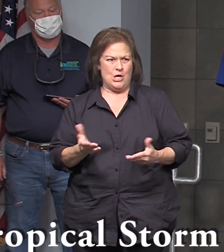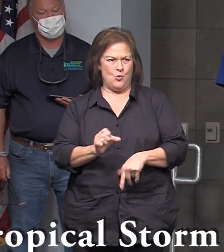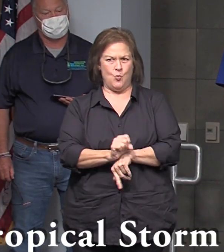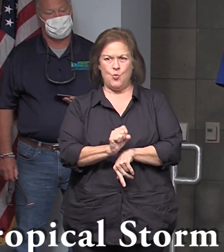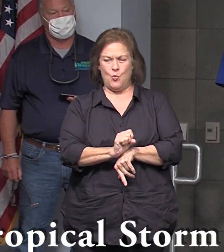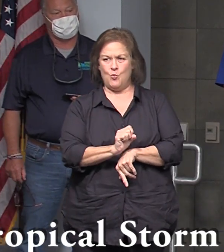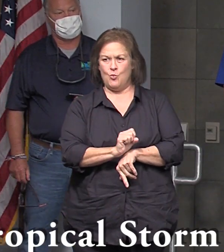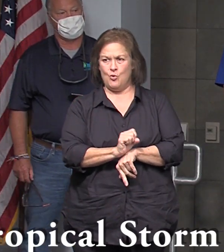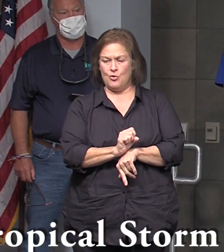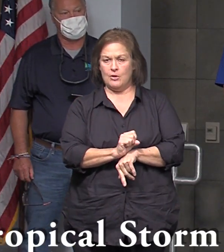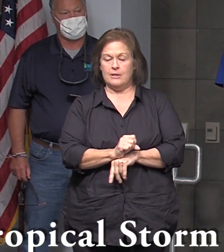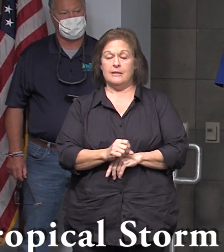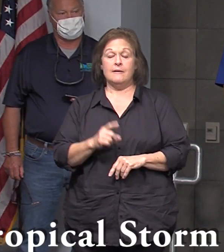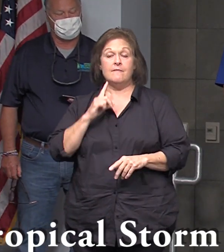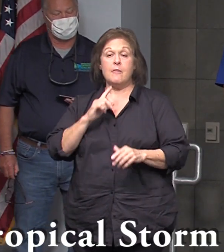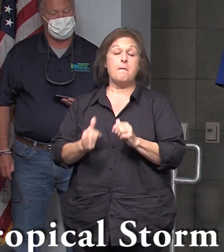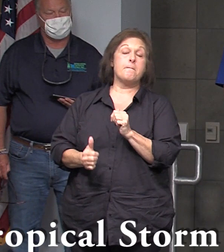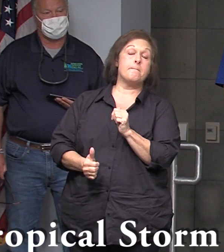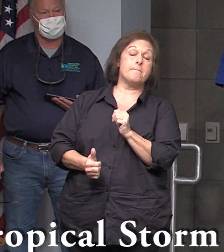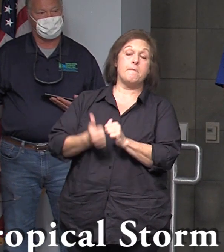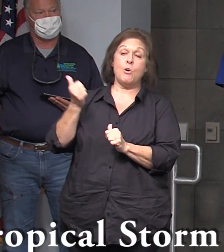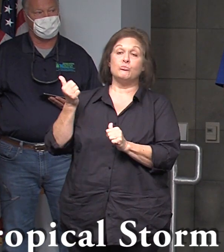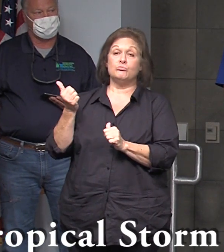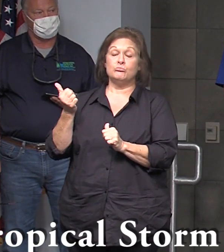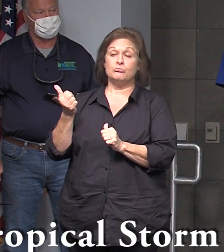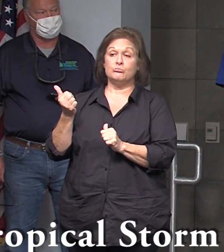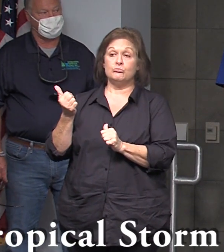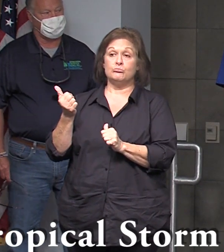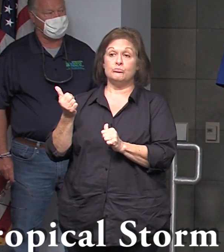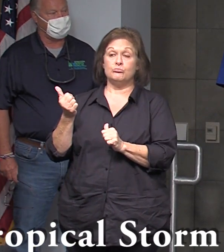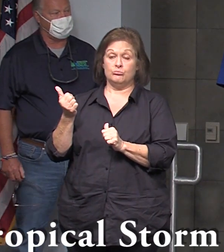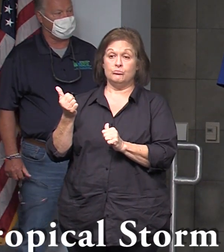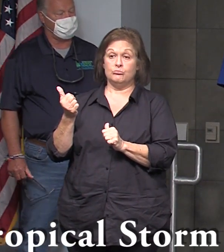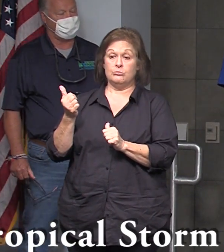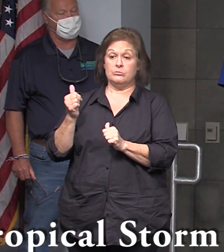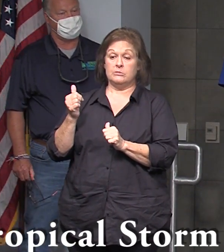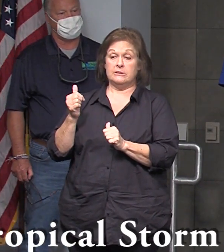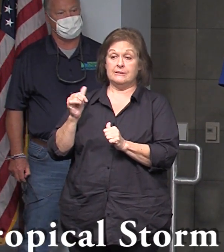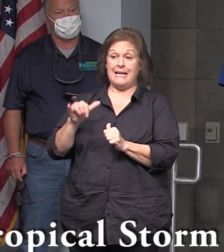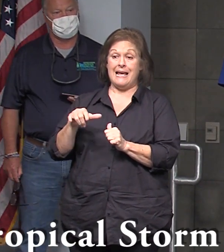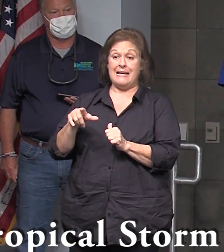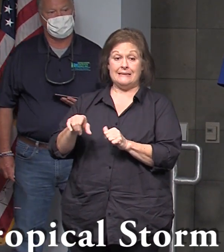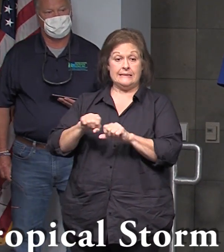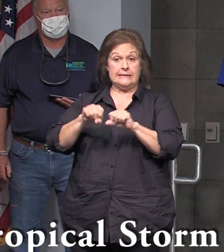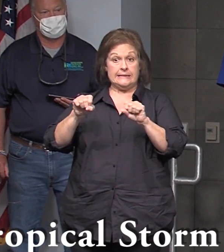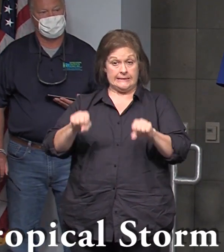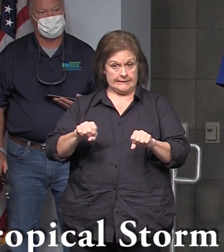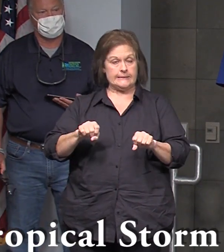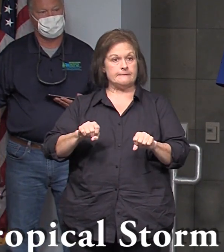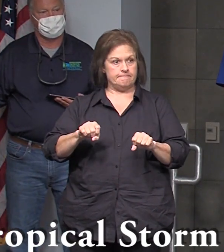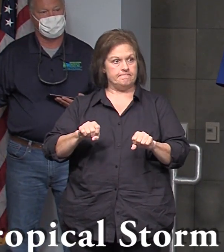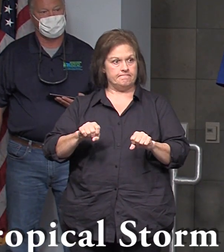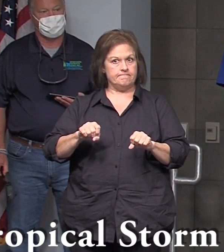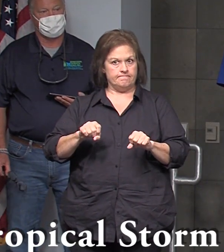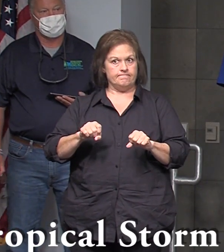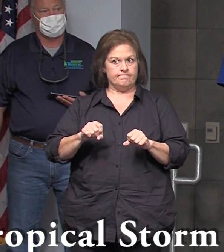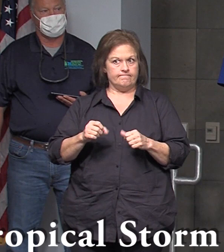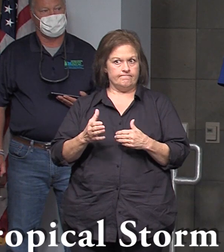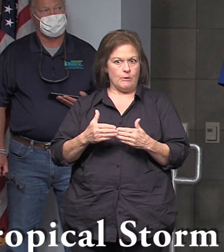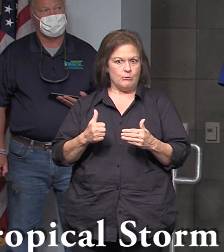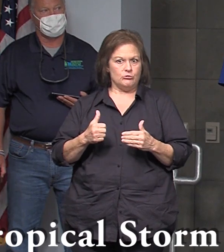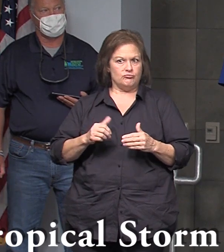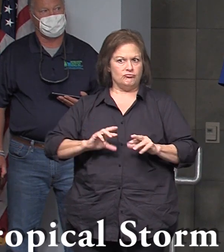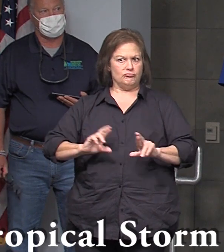And the bulk of the distribution system is now back in place. We're working on the transmission